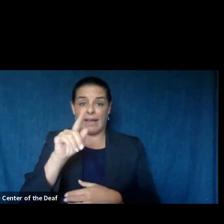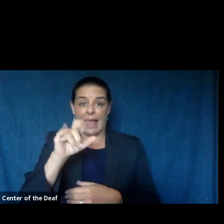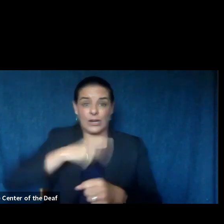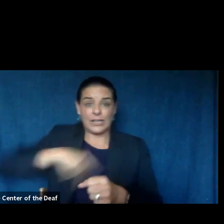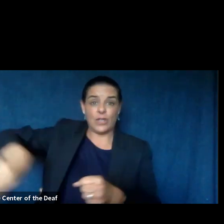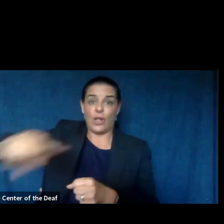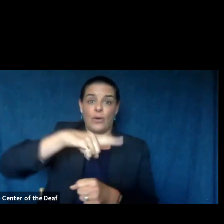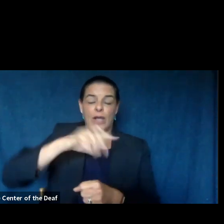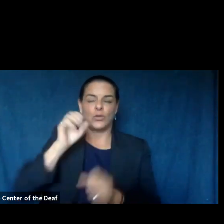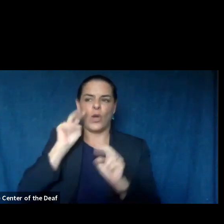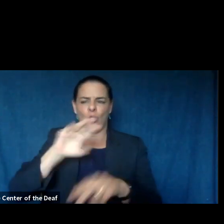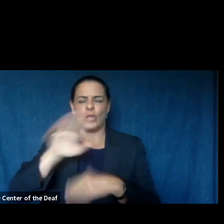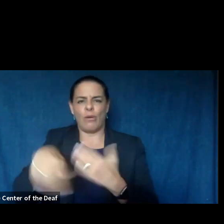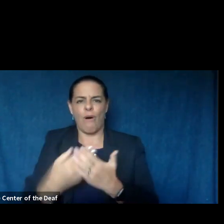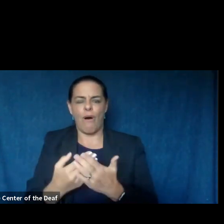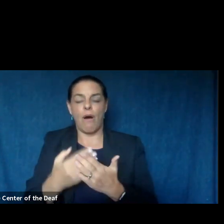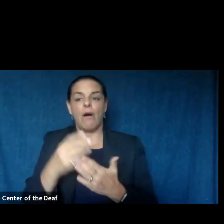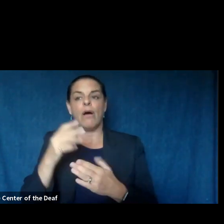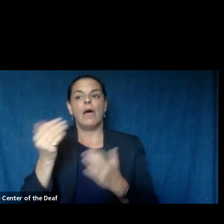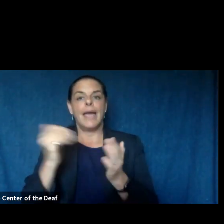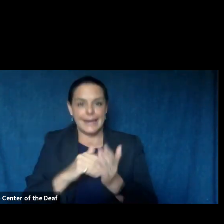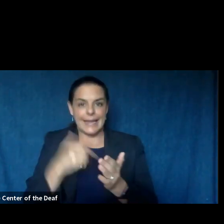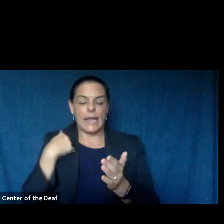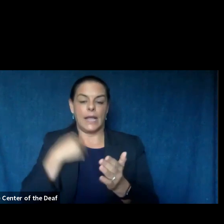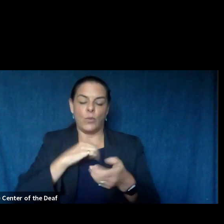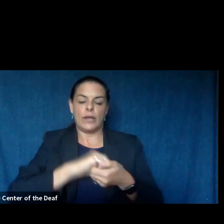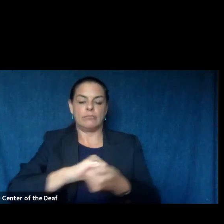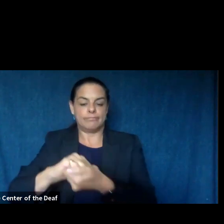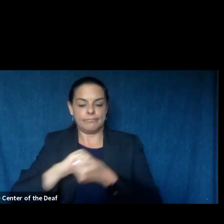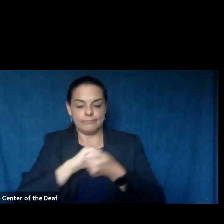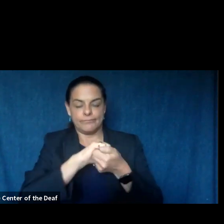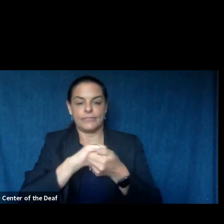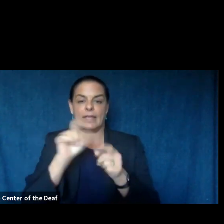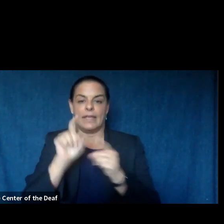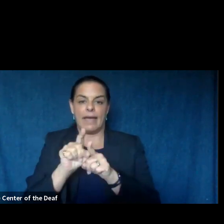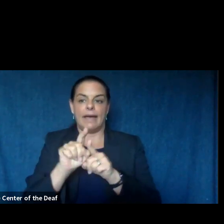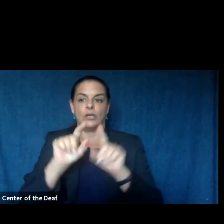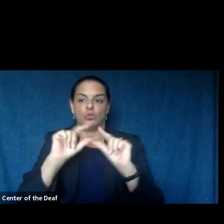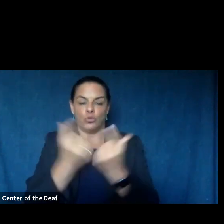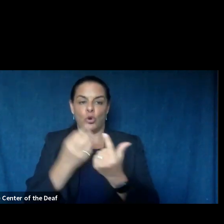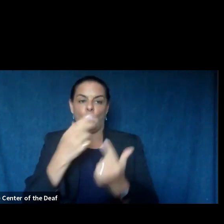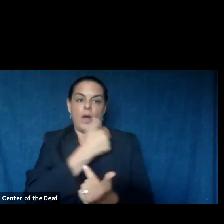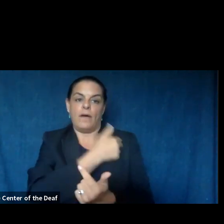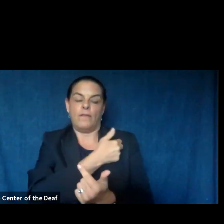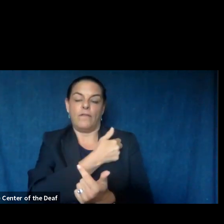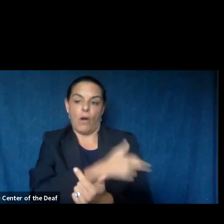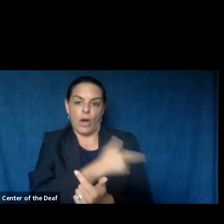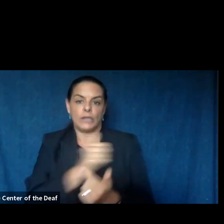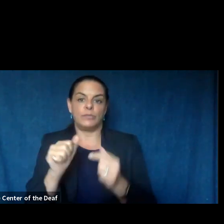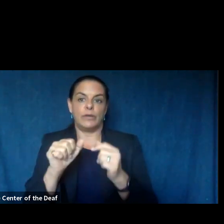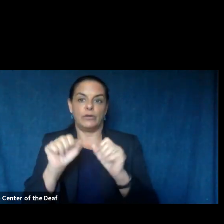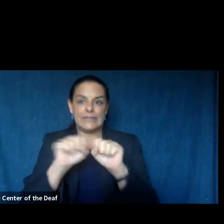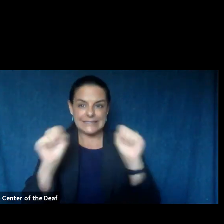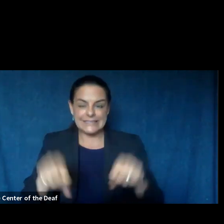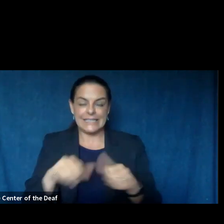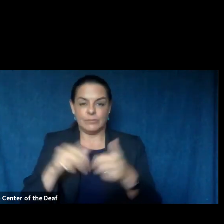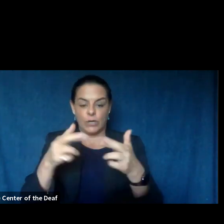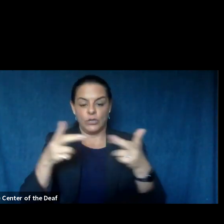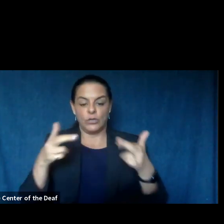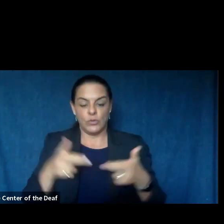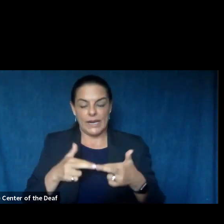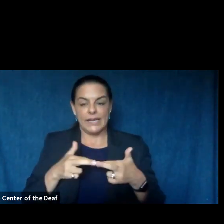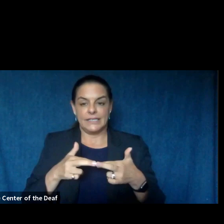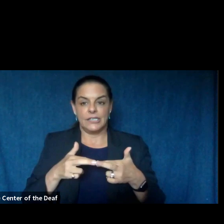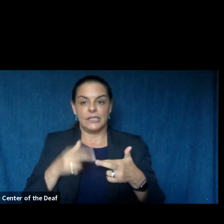say that, again, we collaborate as a group of health systems within the region that extend out for most of